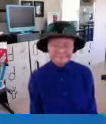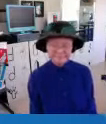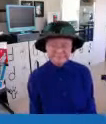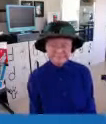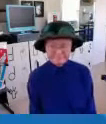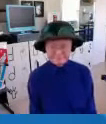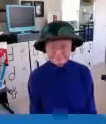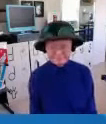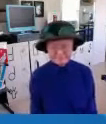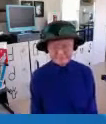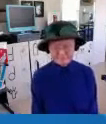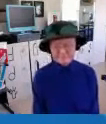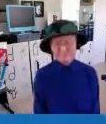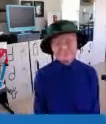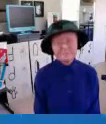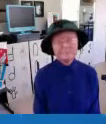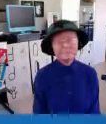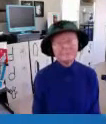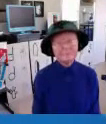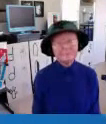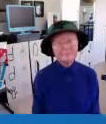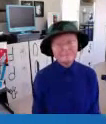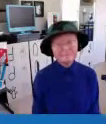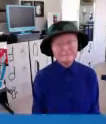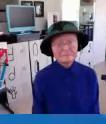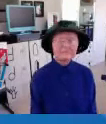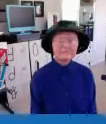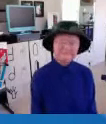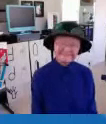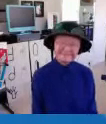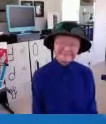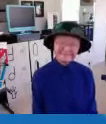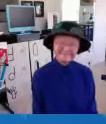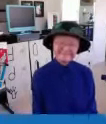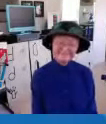to do transcriptions, they will have to be paid for. Sad to say.